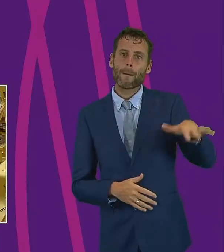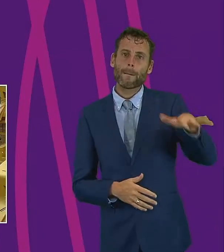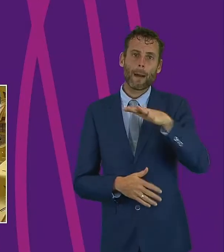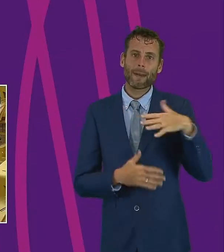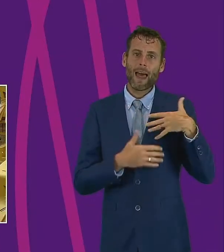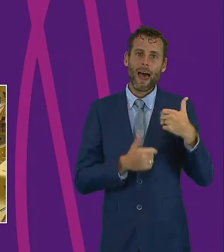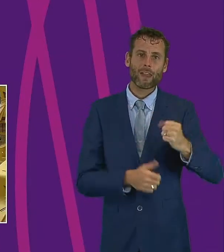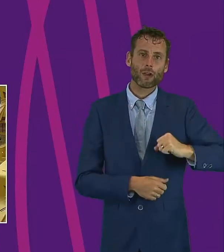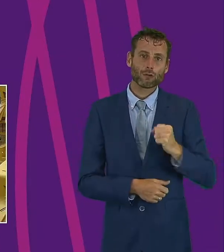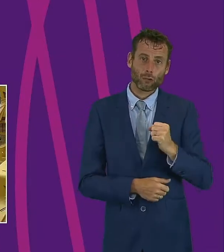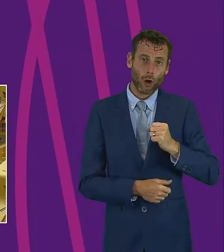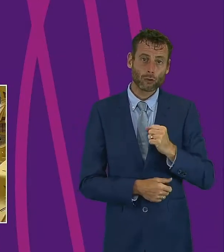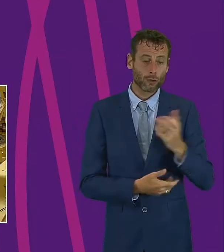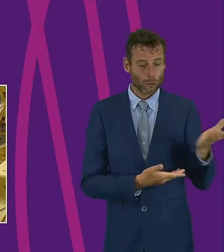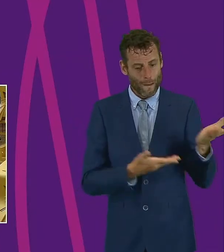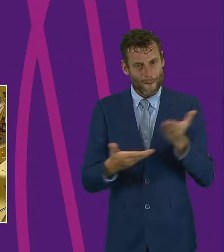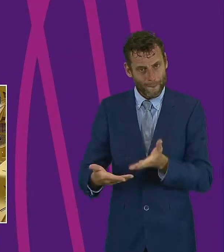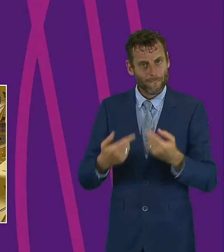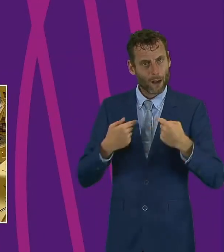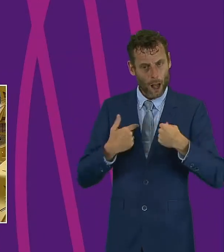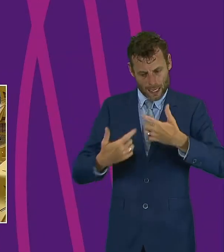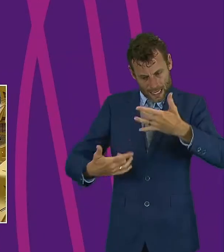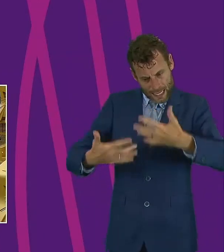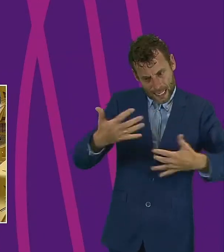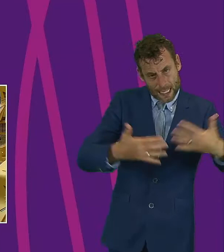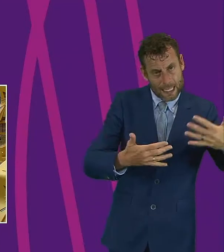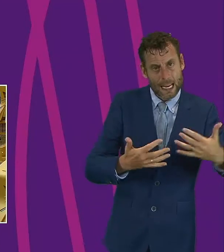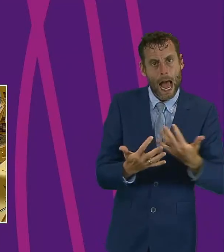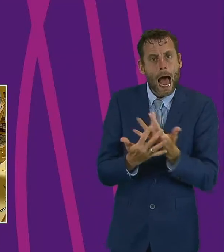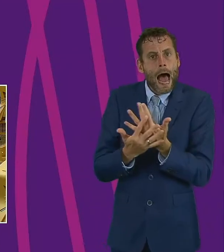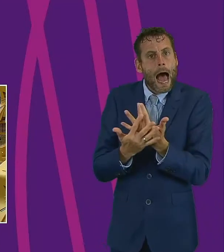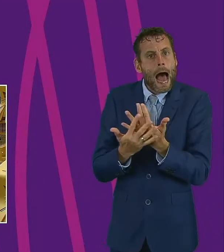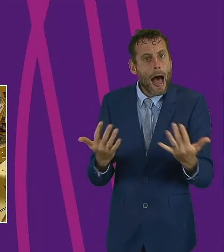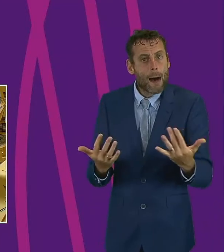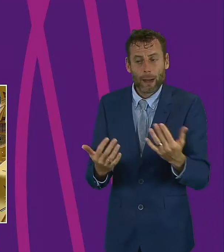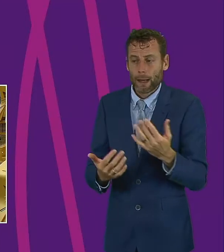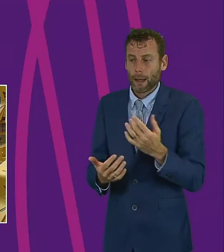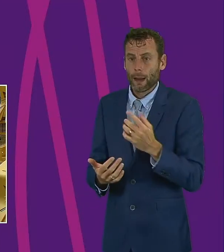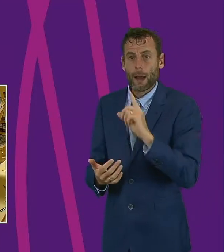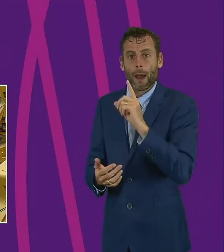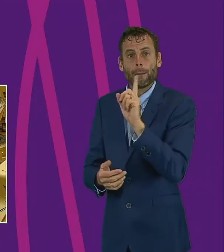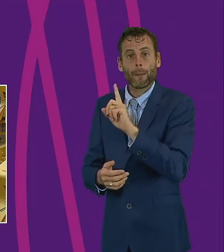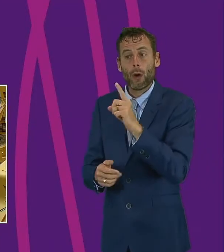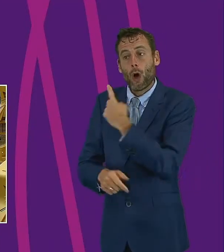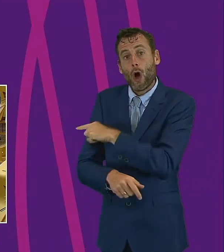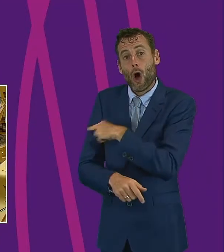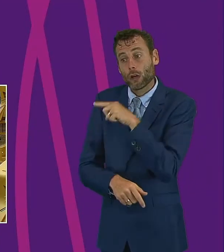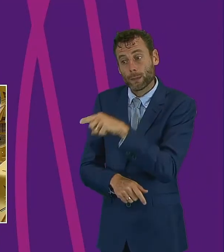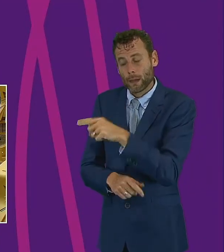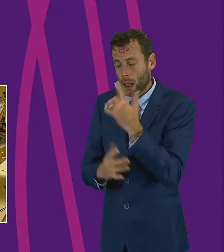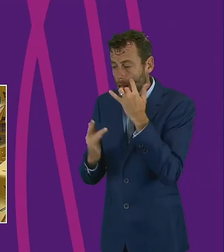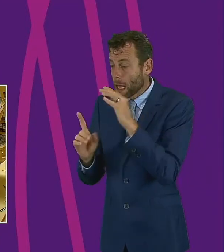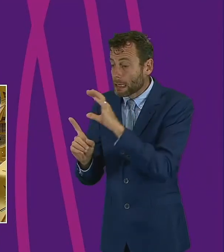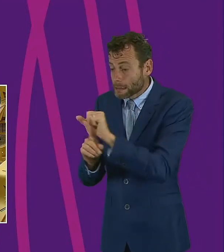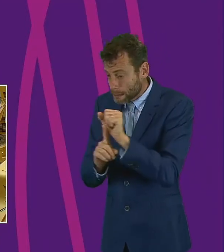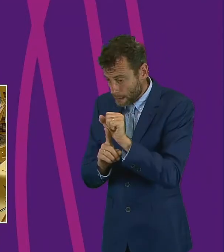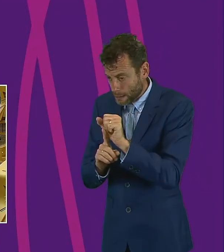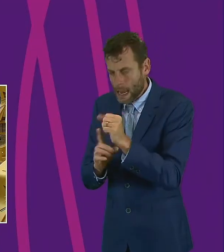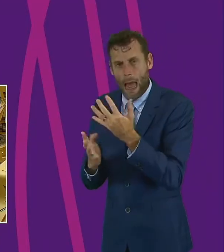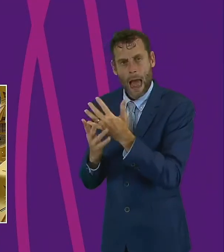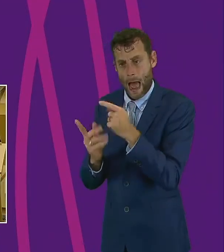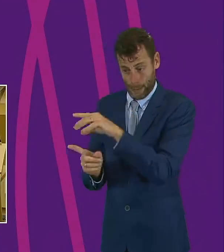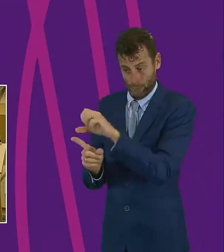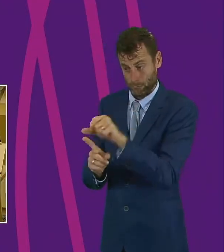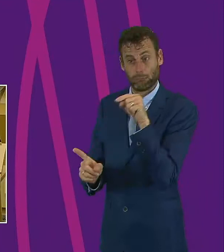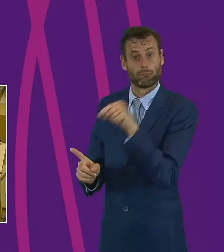statistics and analysis on patients tested prior to discharge, the outcome, the dates and the rationale for the decisions that were taken. That work